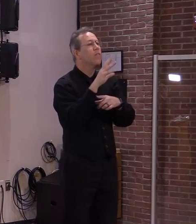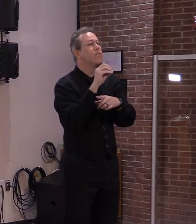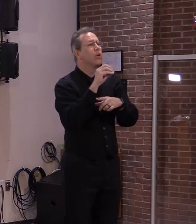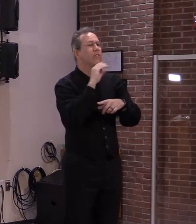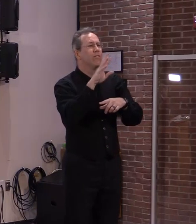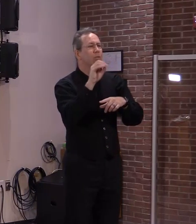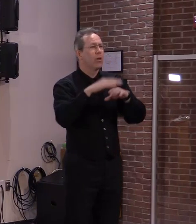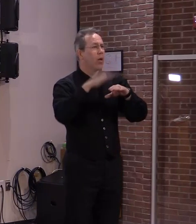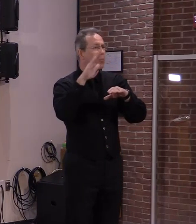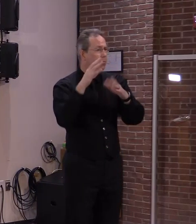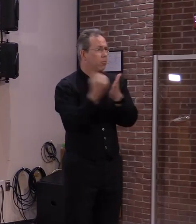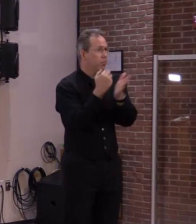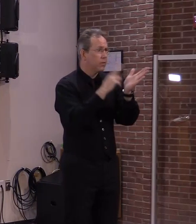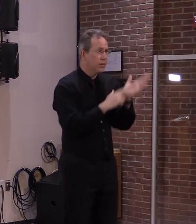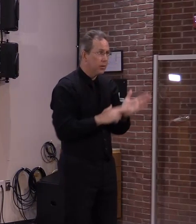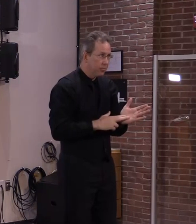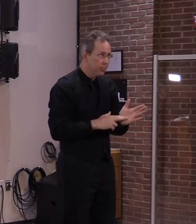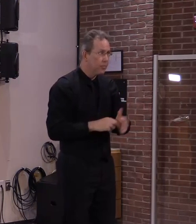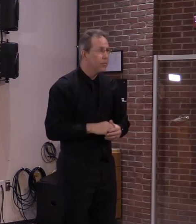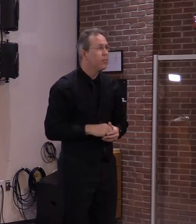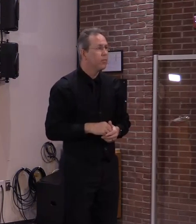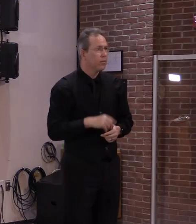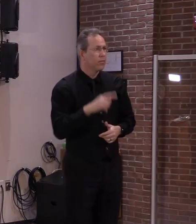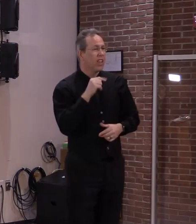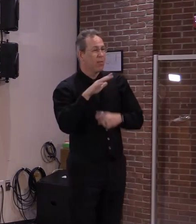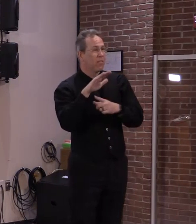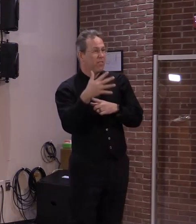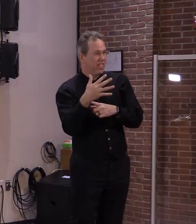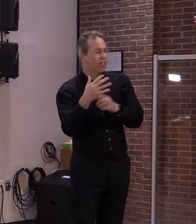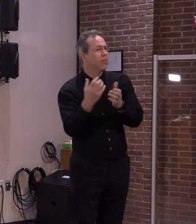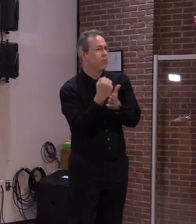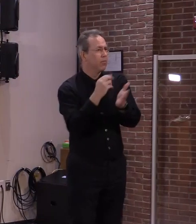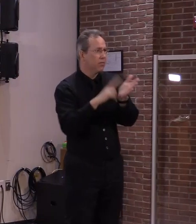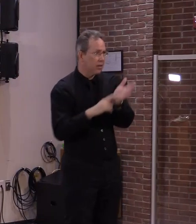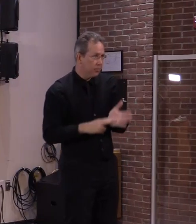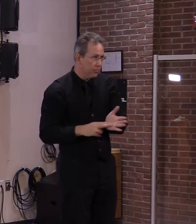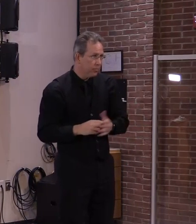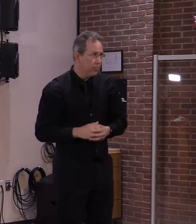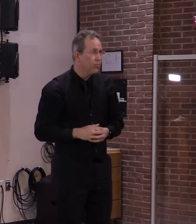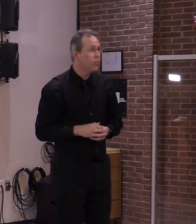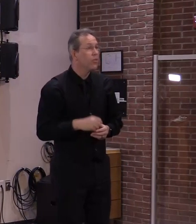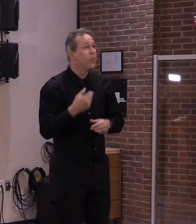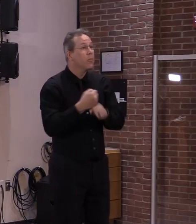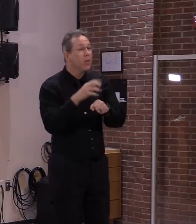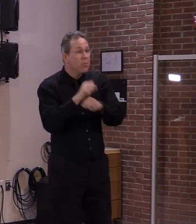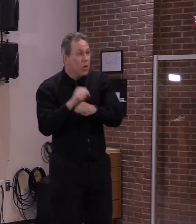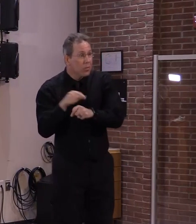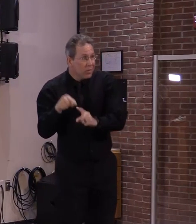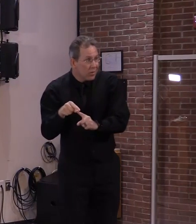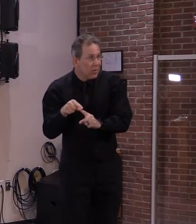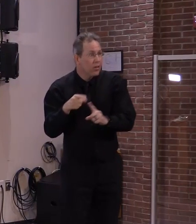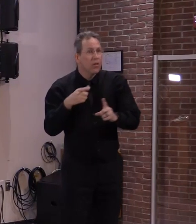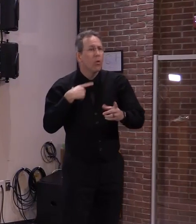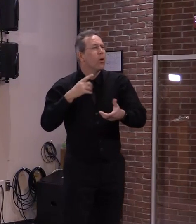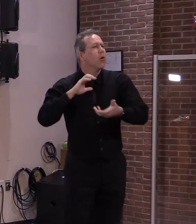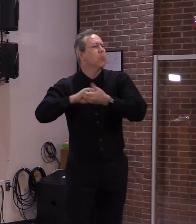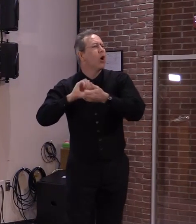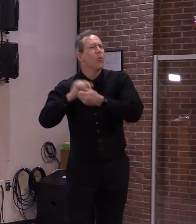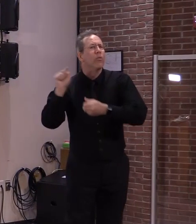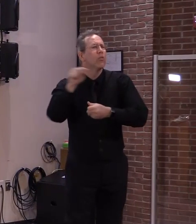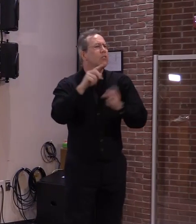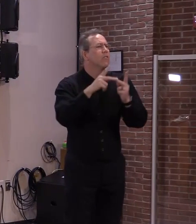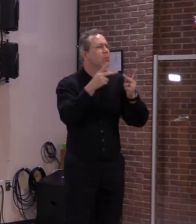can make your appointment at one of our healthcare partner clinics, which includes Costco and Walmart, through the